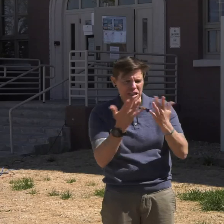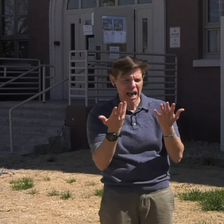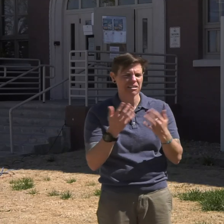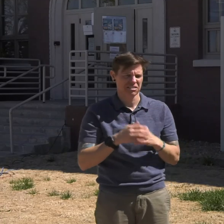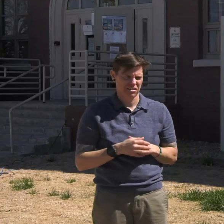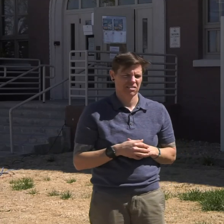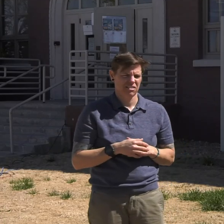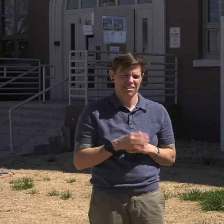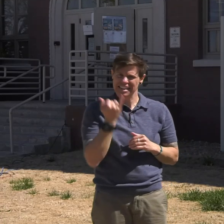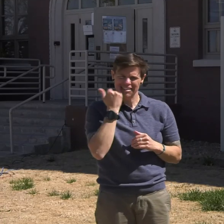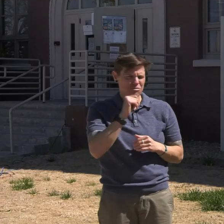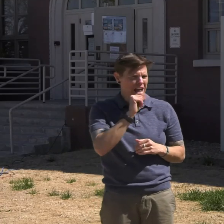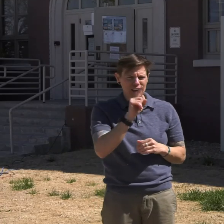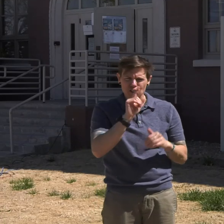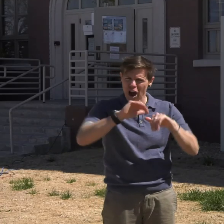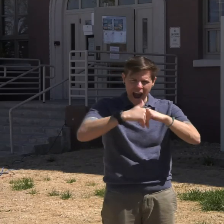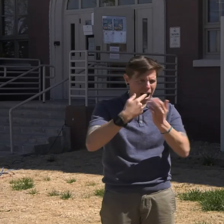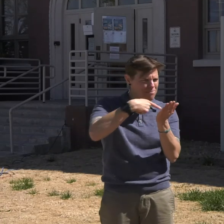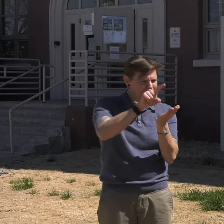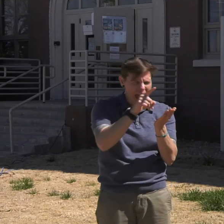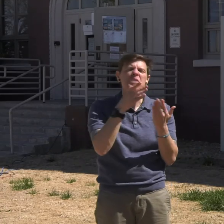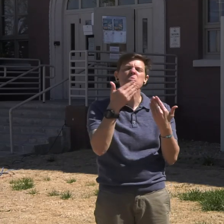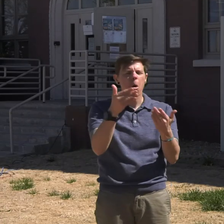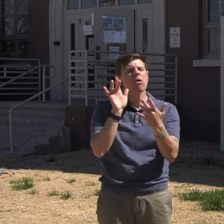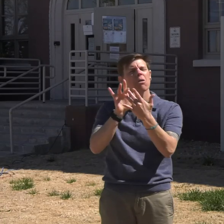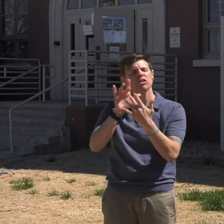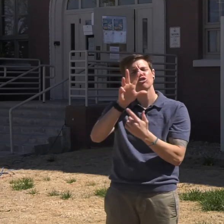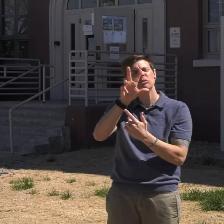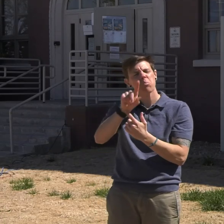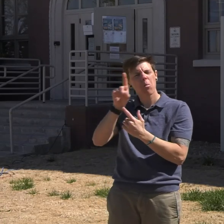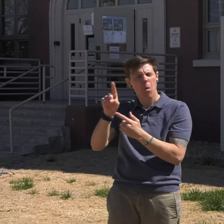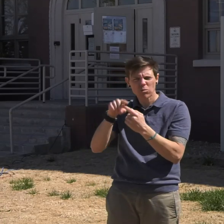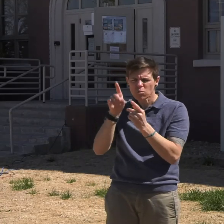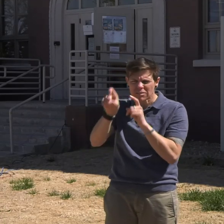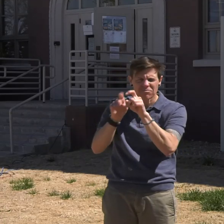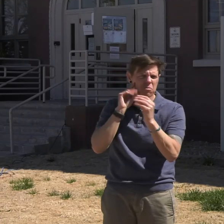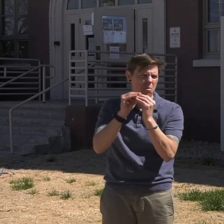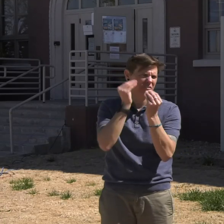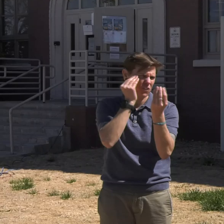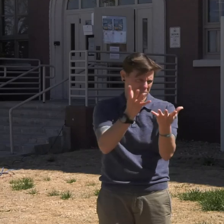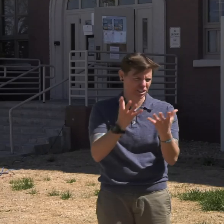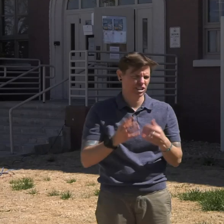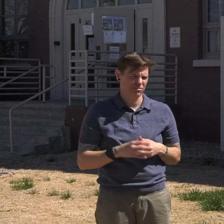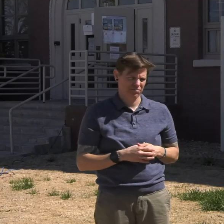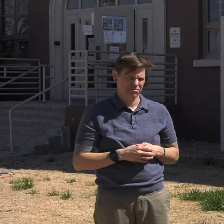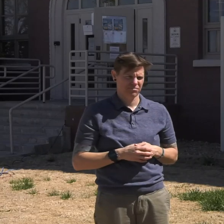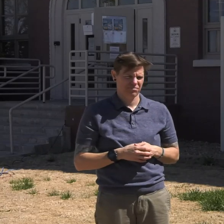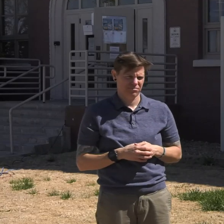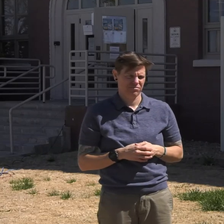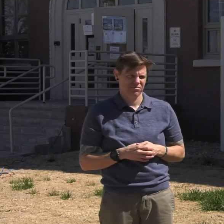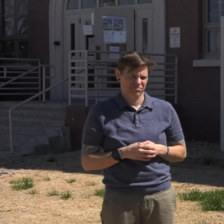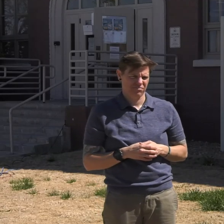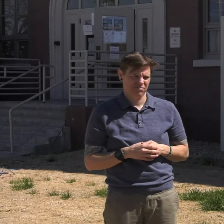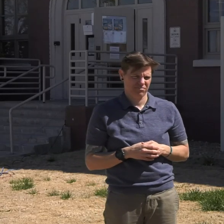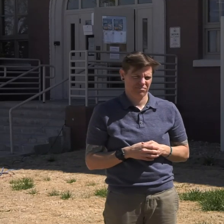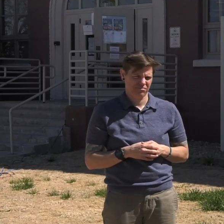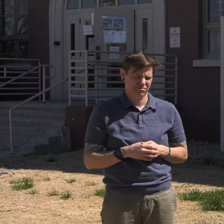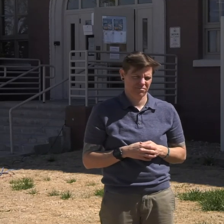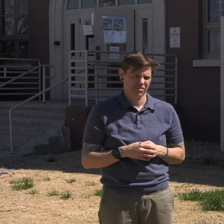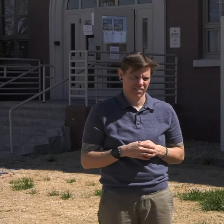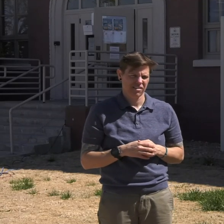also closed our child development centers, so our Head Start programs and our pre-K programs are now closed. Our golf